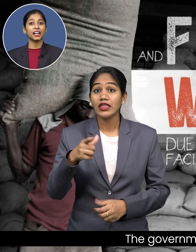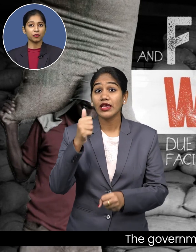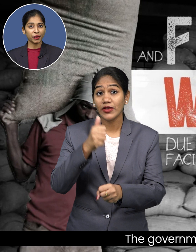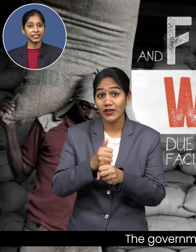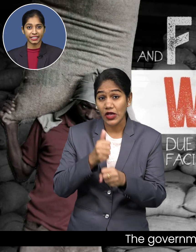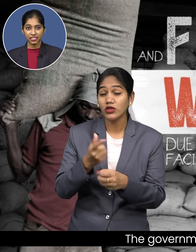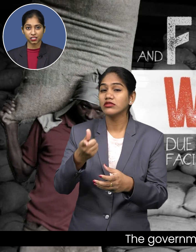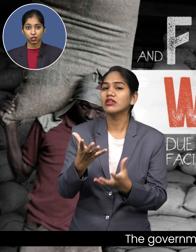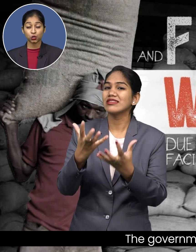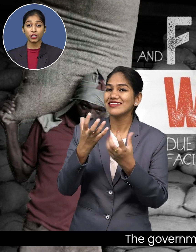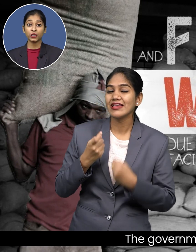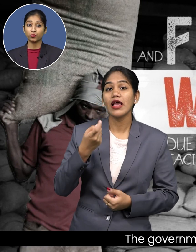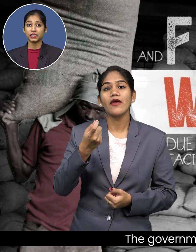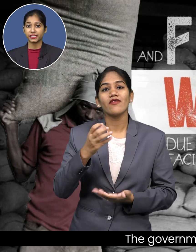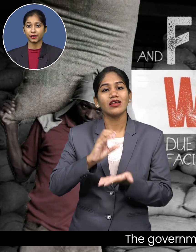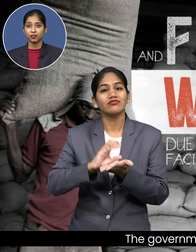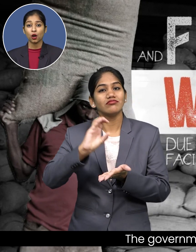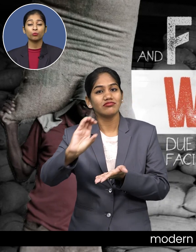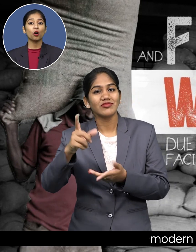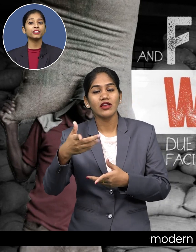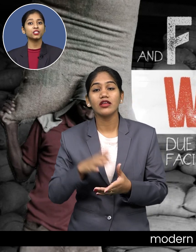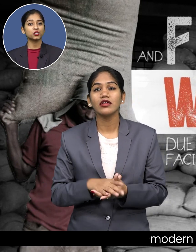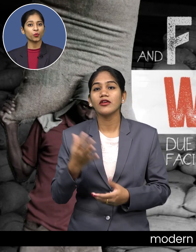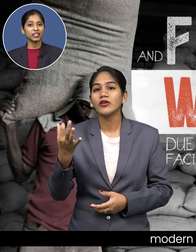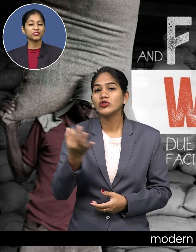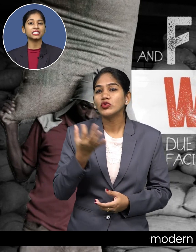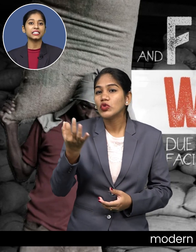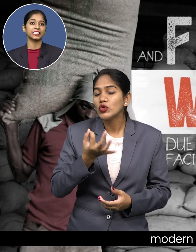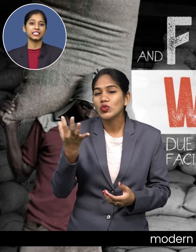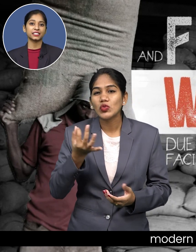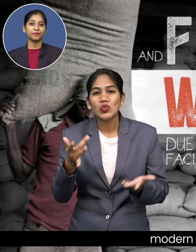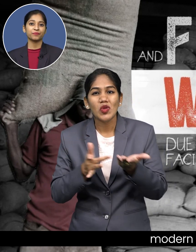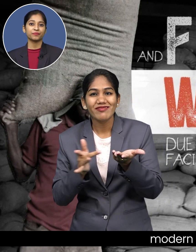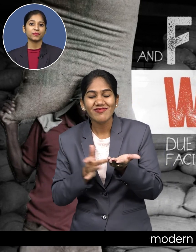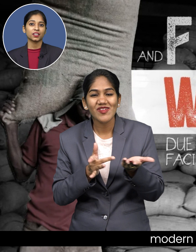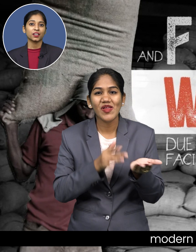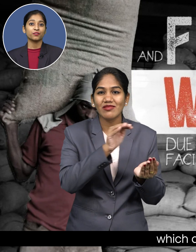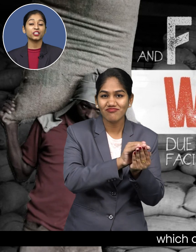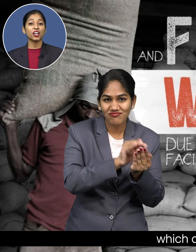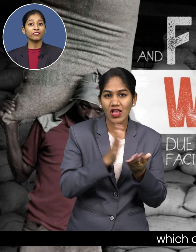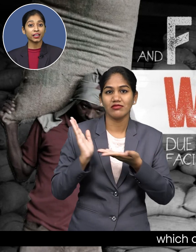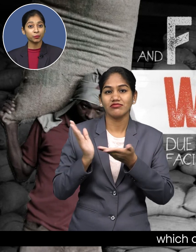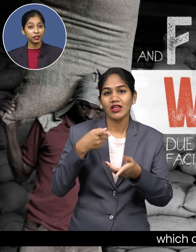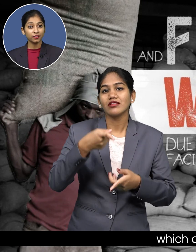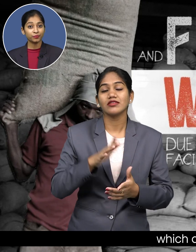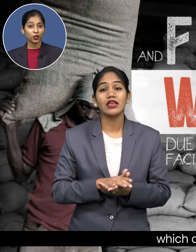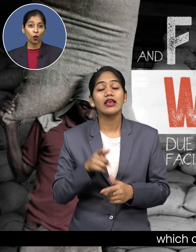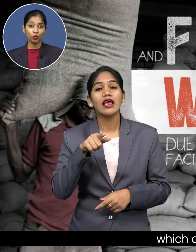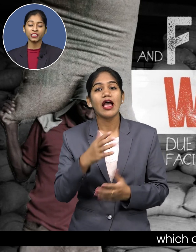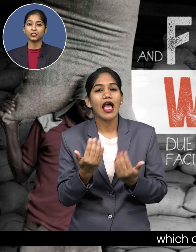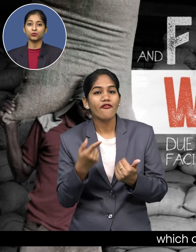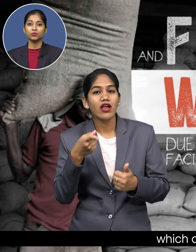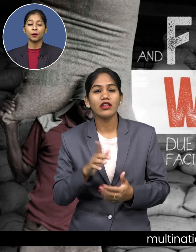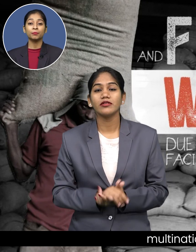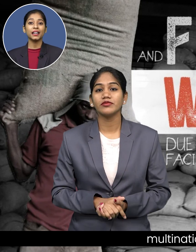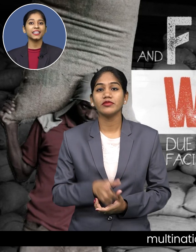The government needs to invest in modern storage facilities which available